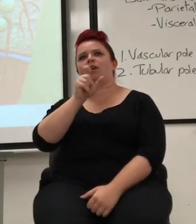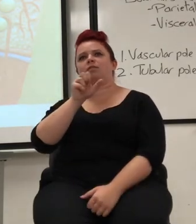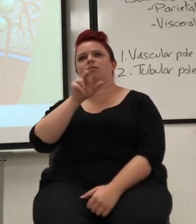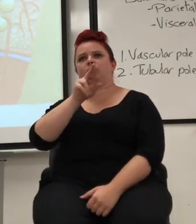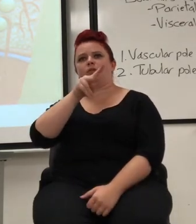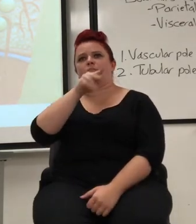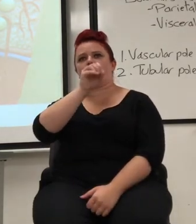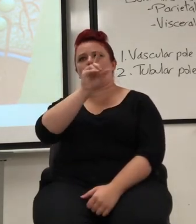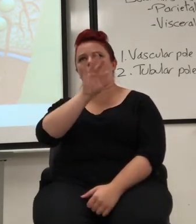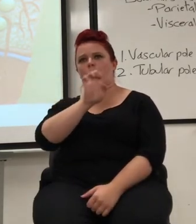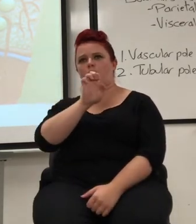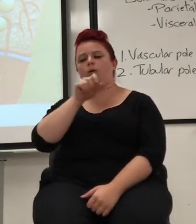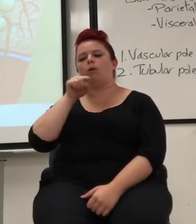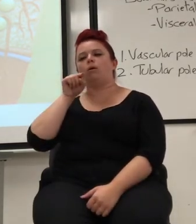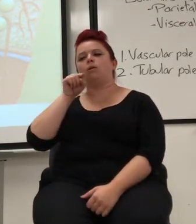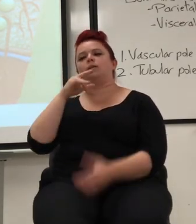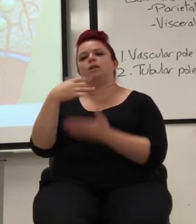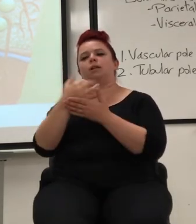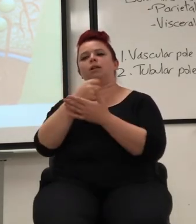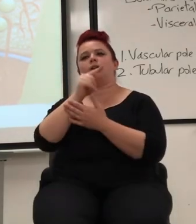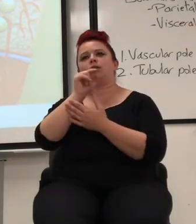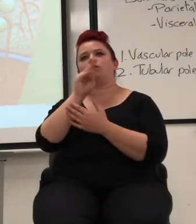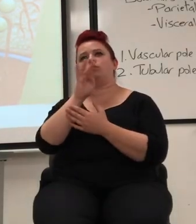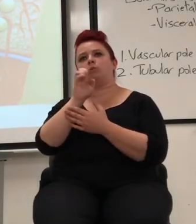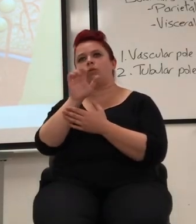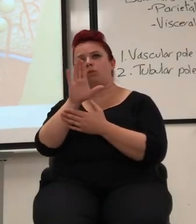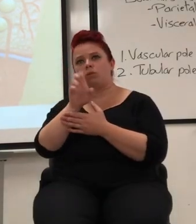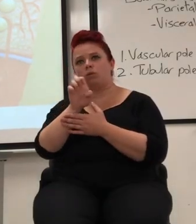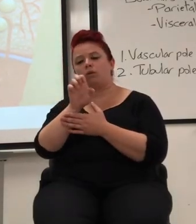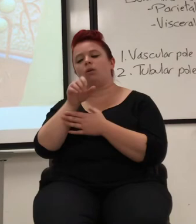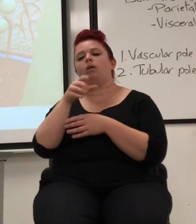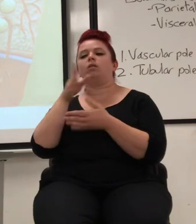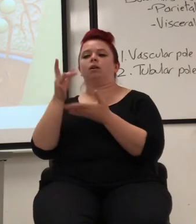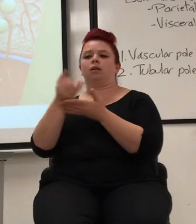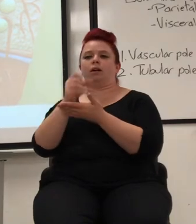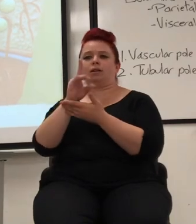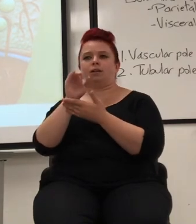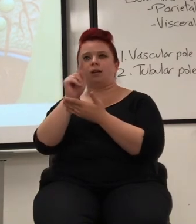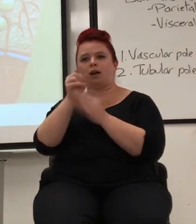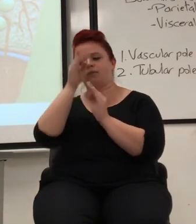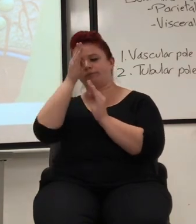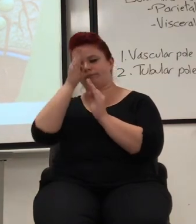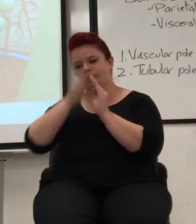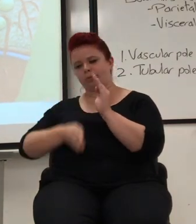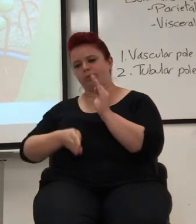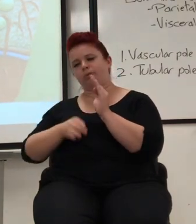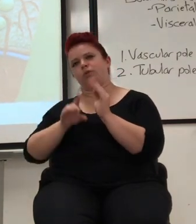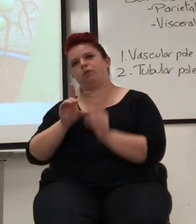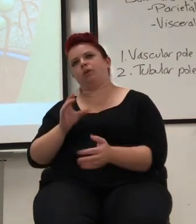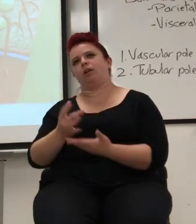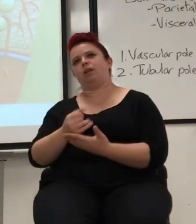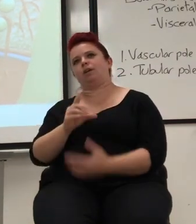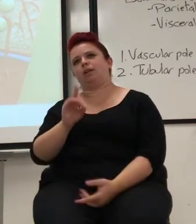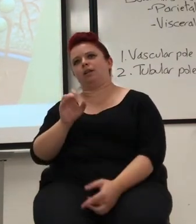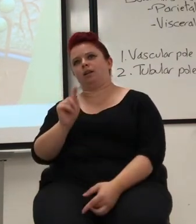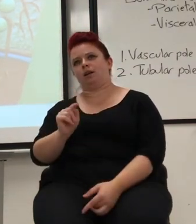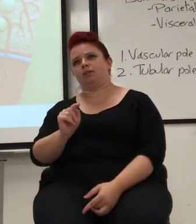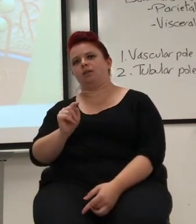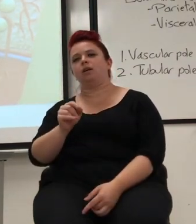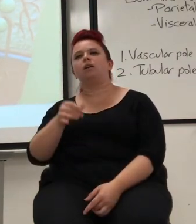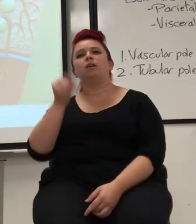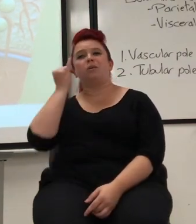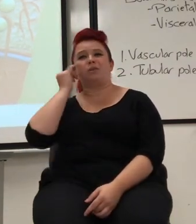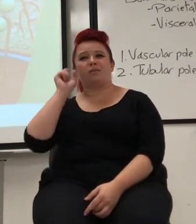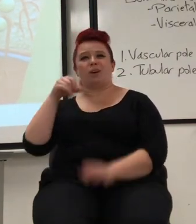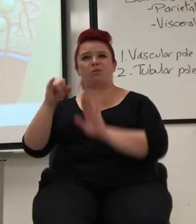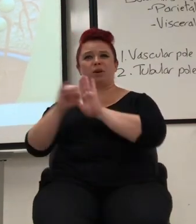collecting tubule into the collecting duct, boom, straight down, collecting duct. Okay. Now, if I had you identify